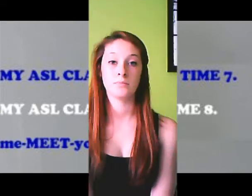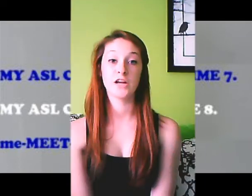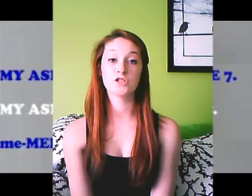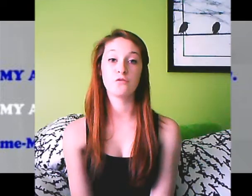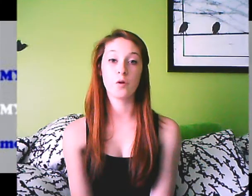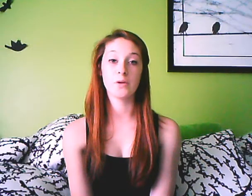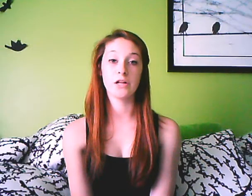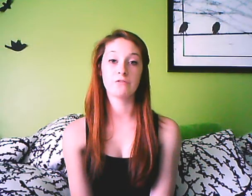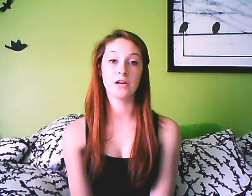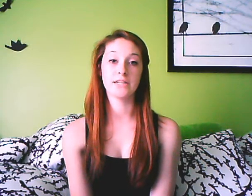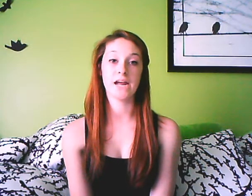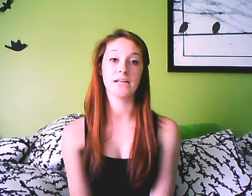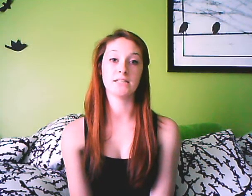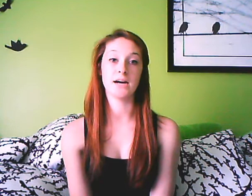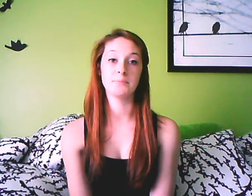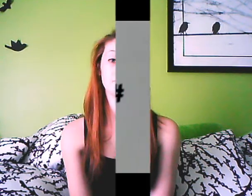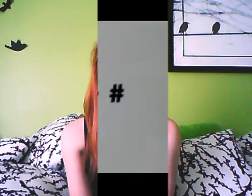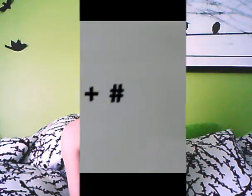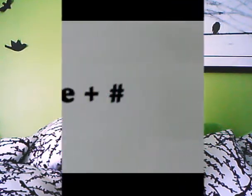Here's the formula for indicating time.